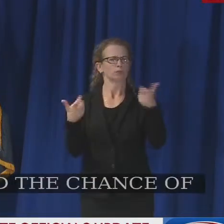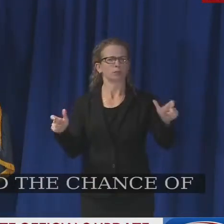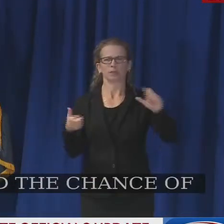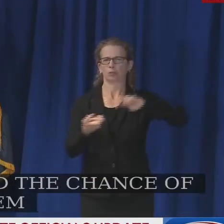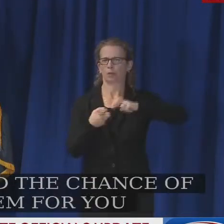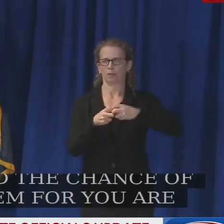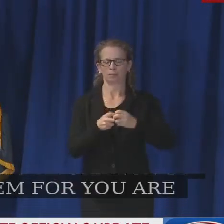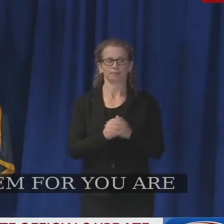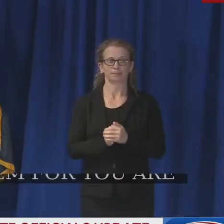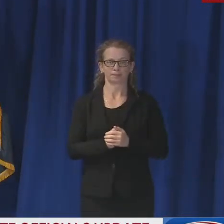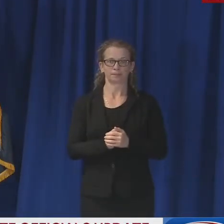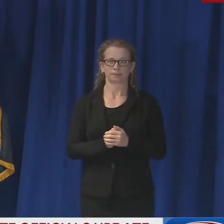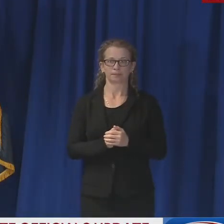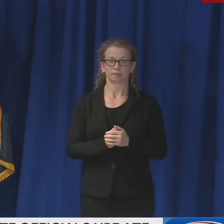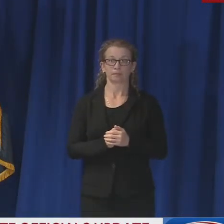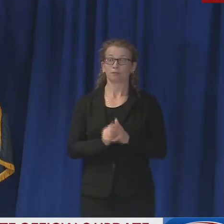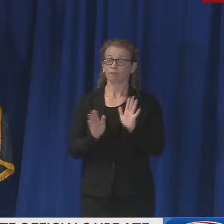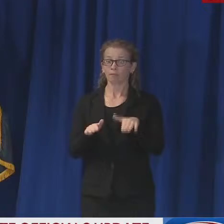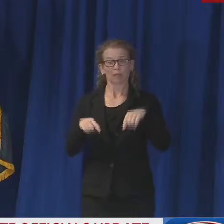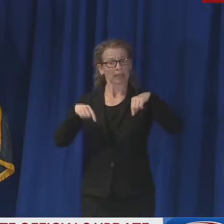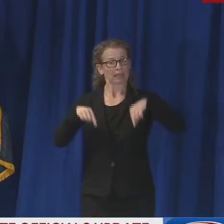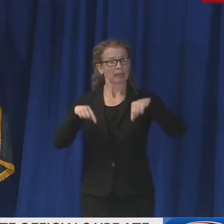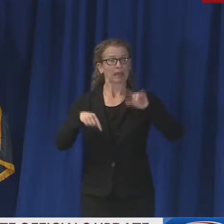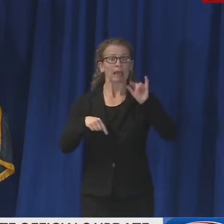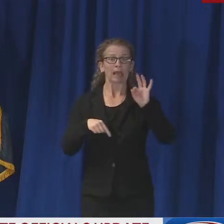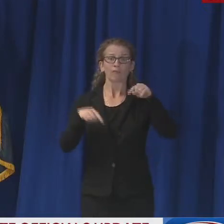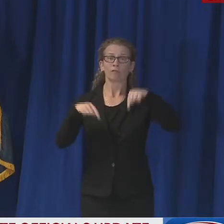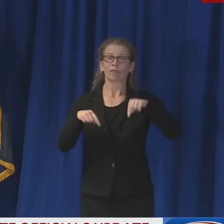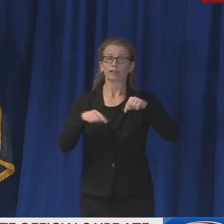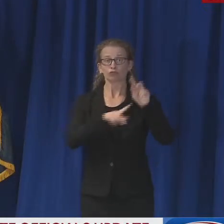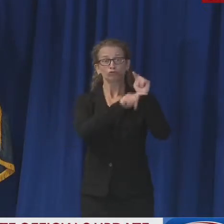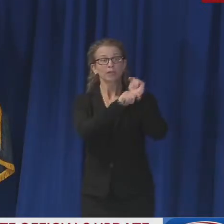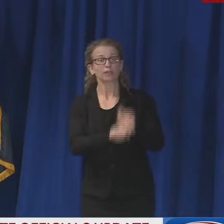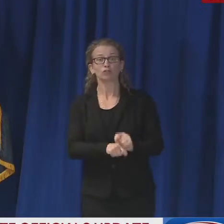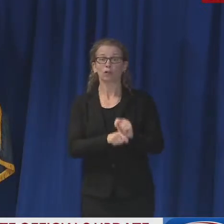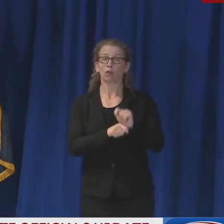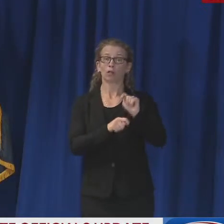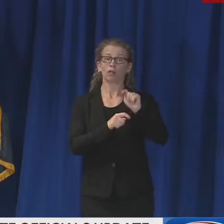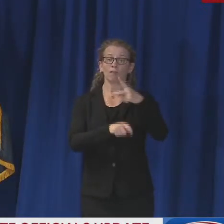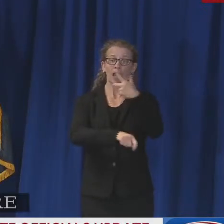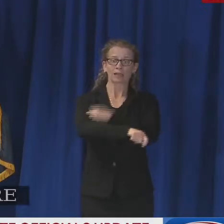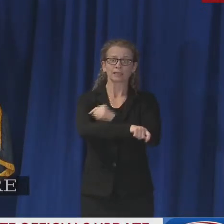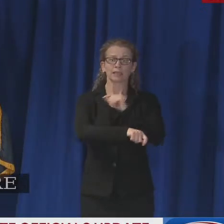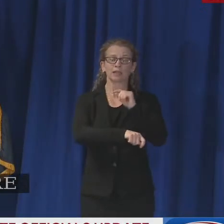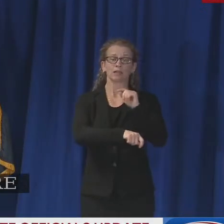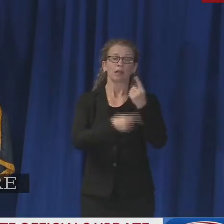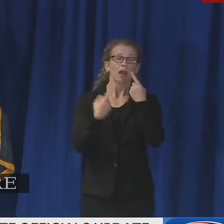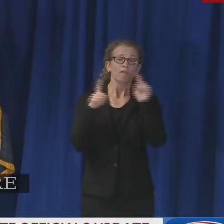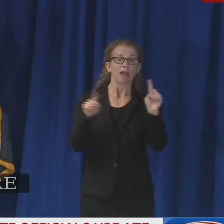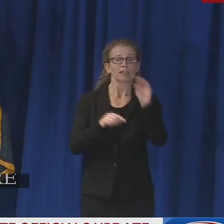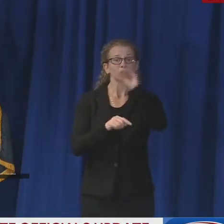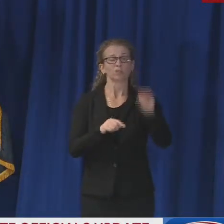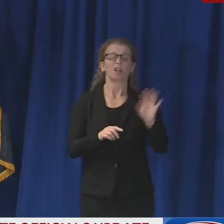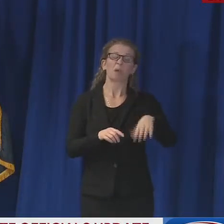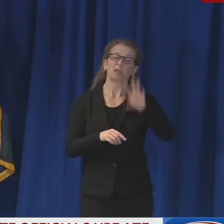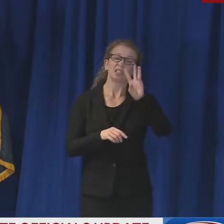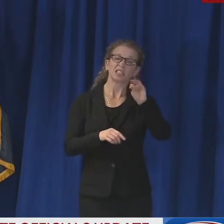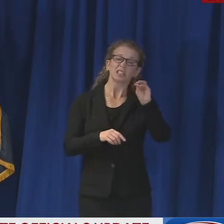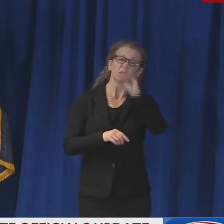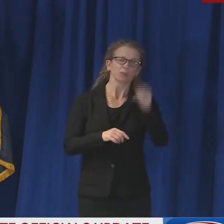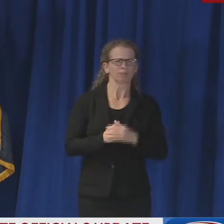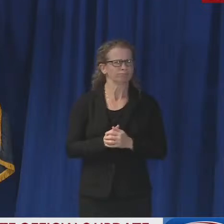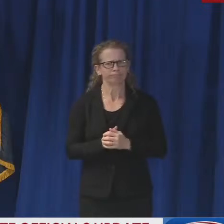It'd be a totally different conversation if this were a traditional 60% effective vaccine, but these vaccines work really, really well,